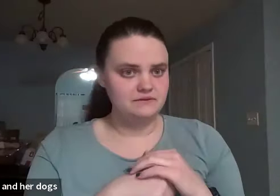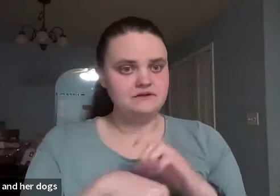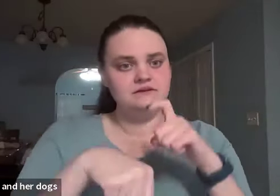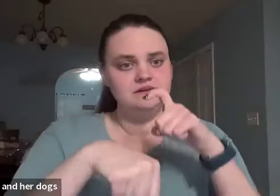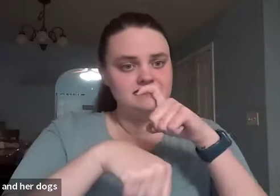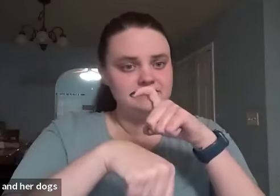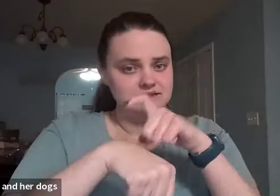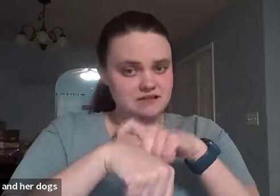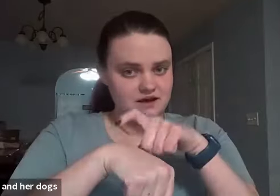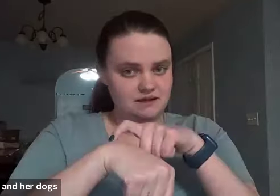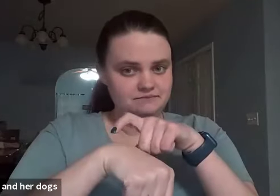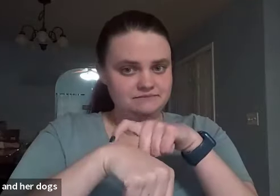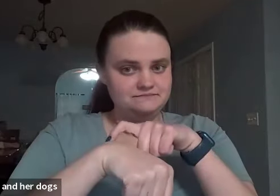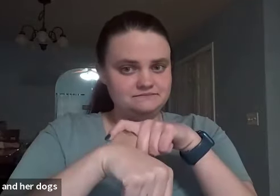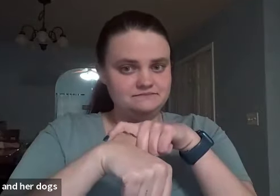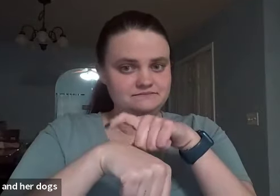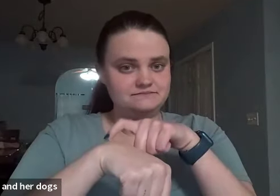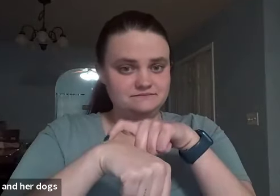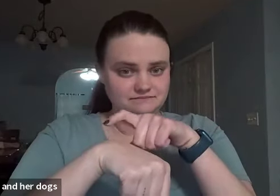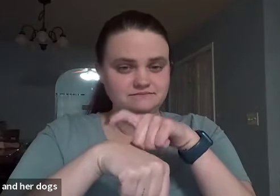time, time,